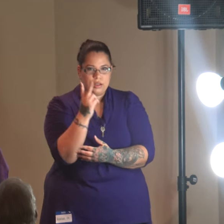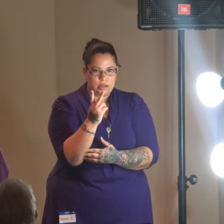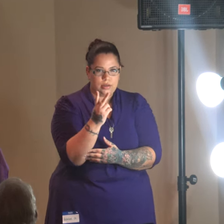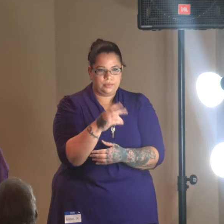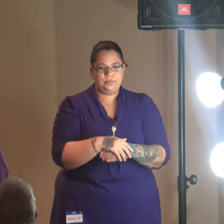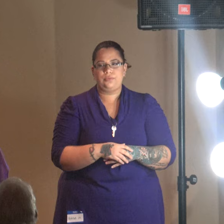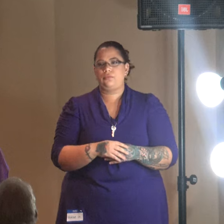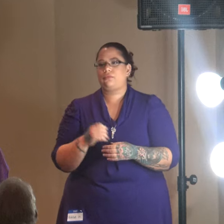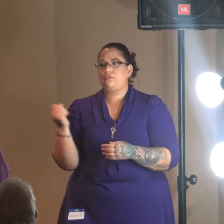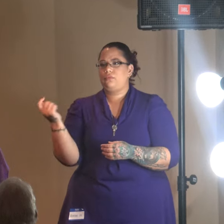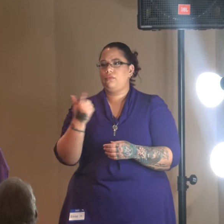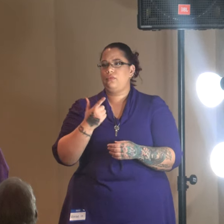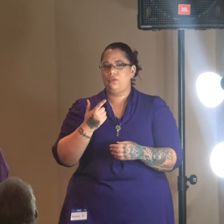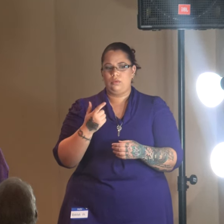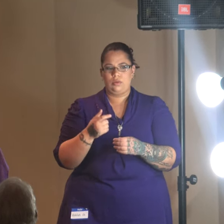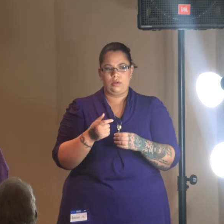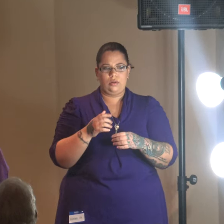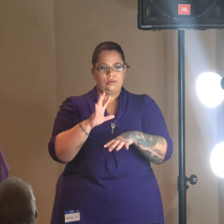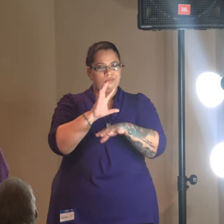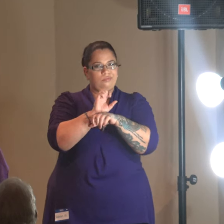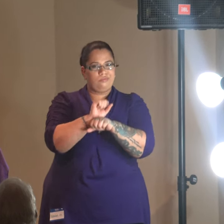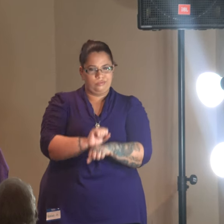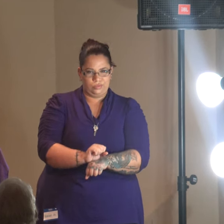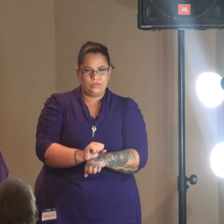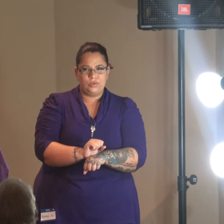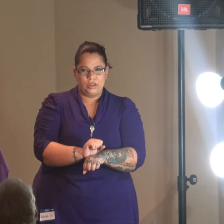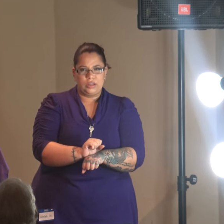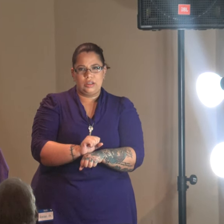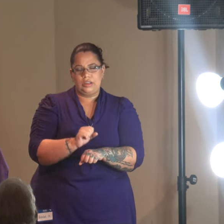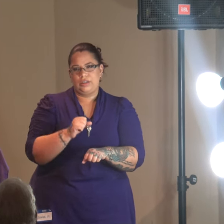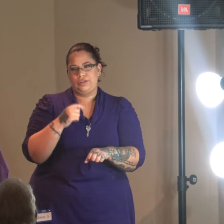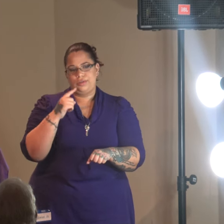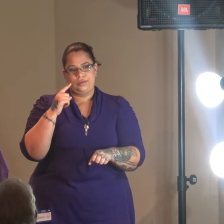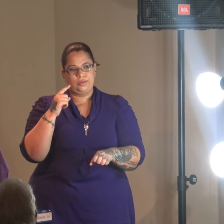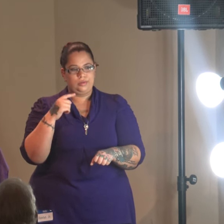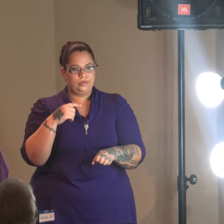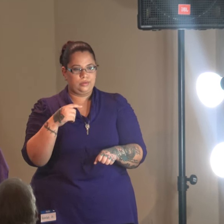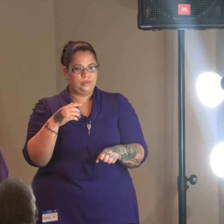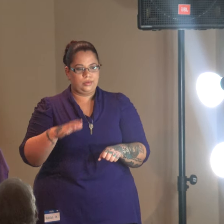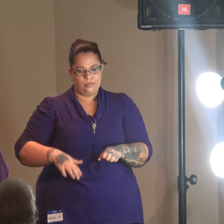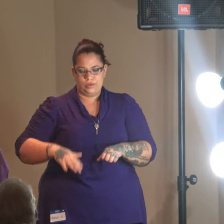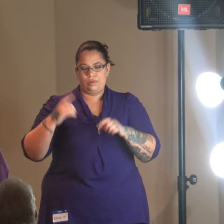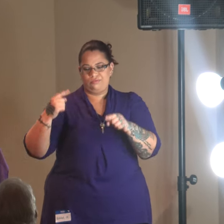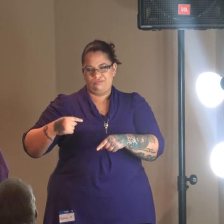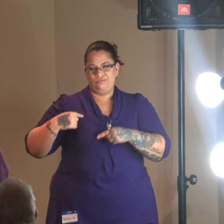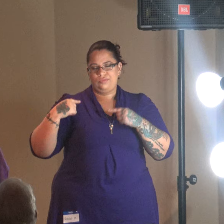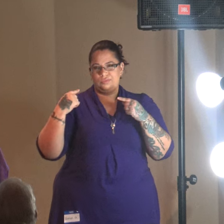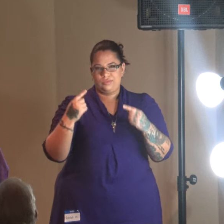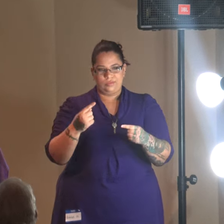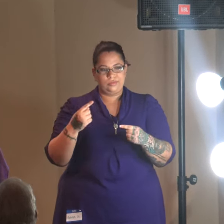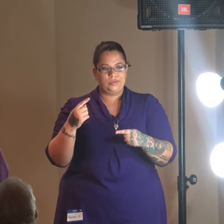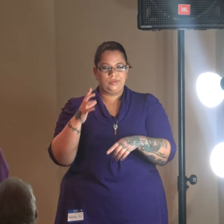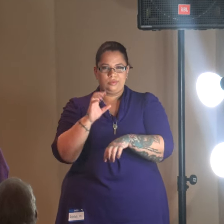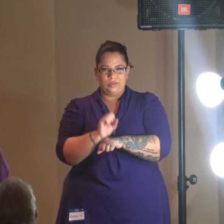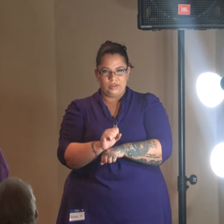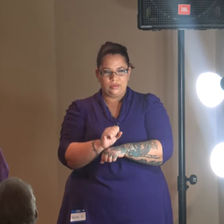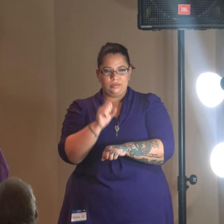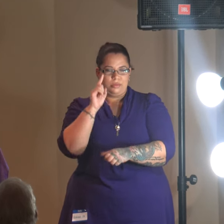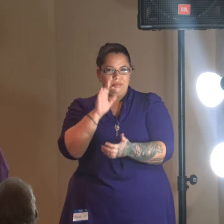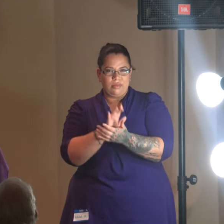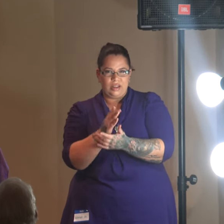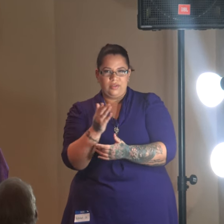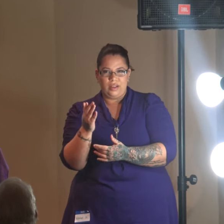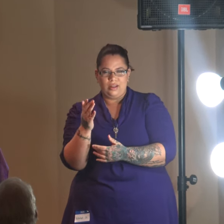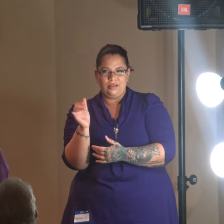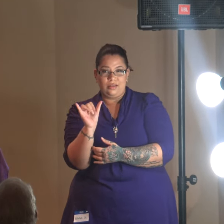We're conditioned, all of us. We're conditioned from birth to believe particular things. We're conditioned to believe things like, you know, life is